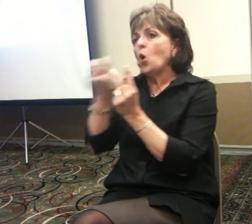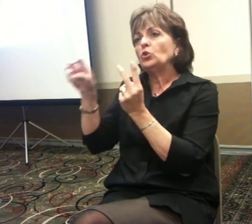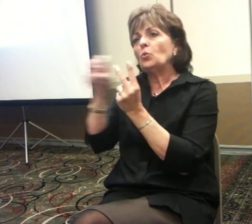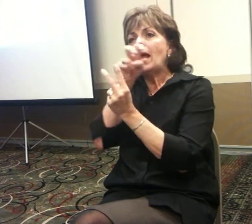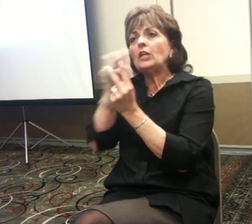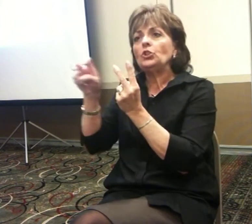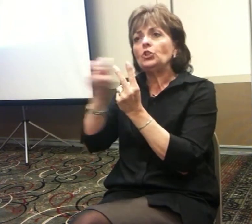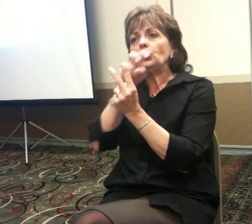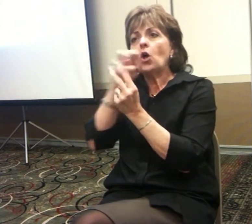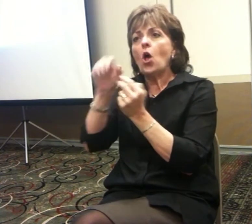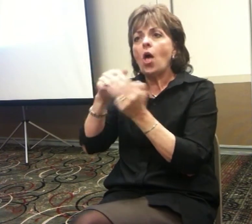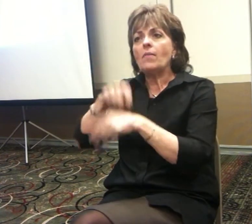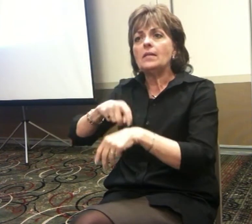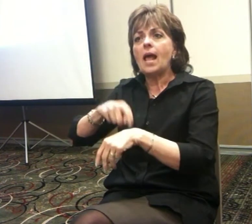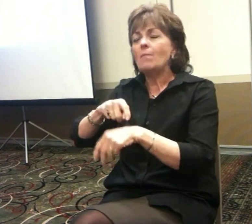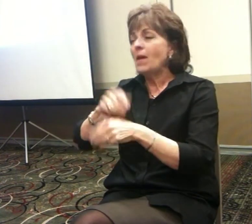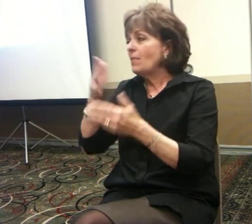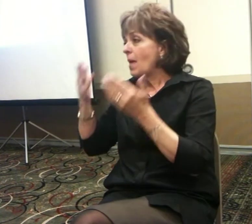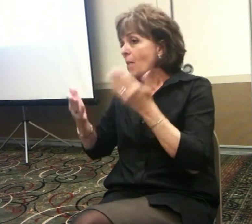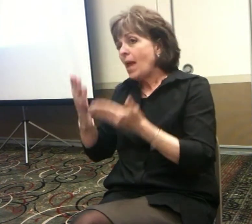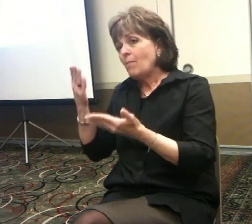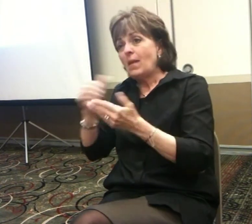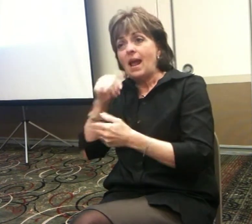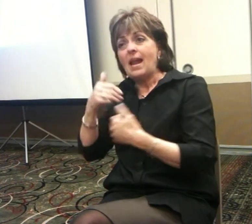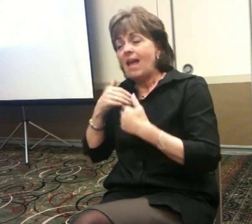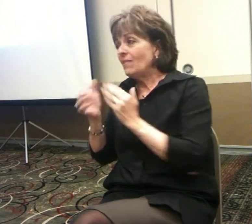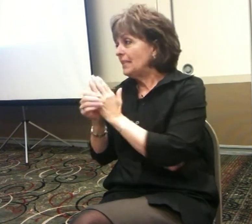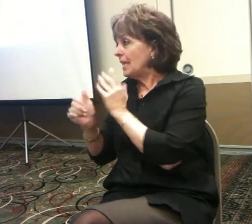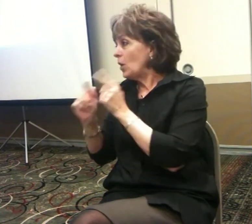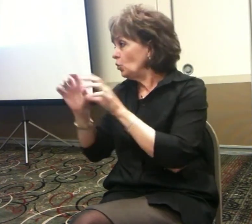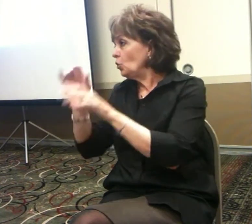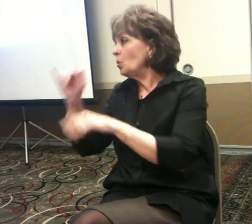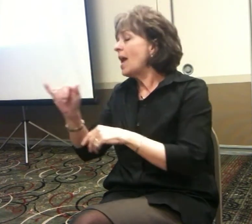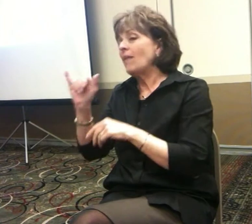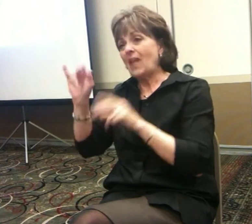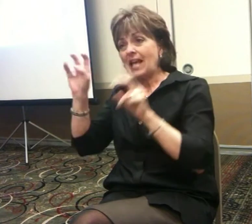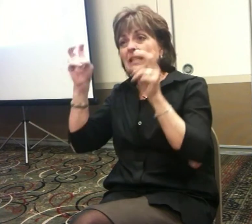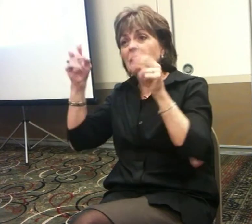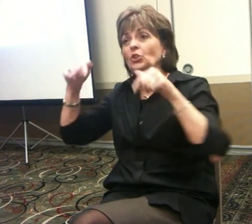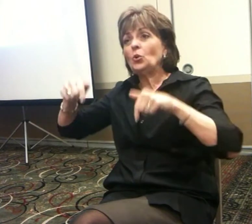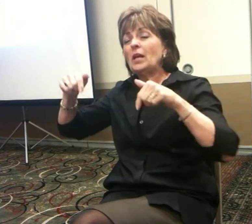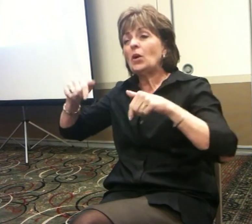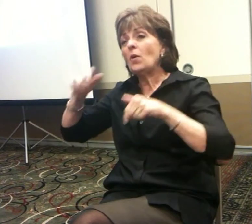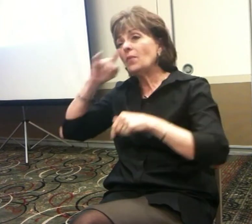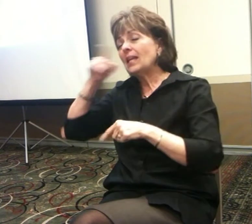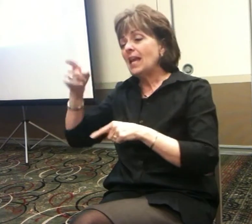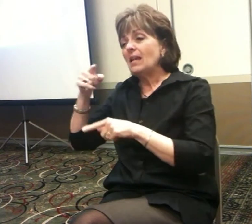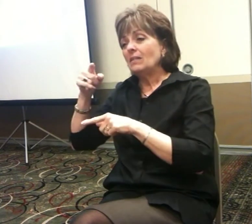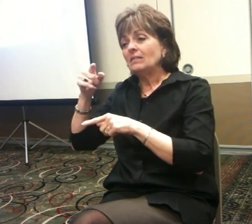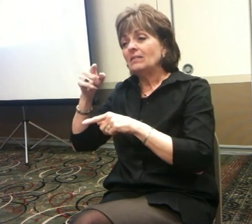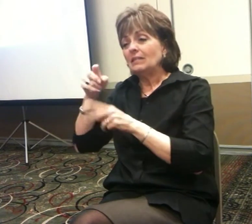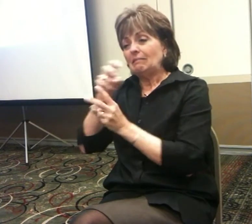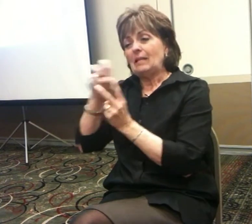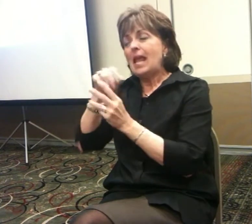And they may or may not have the skill to do this, which is an issue here. This kid's going to be impacted in both languages.